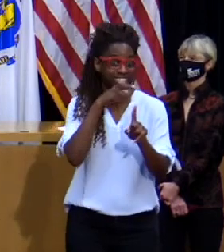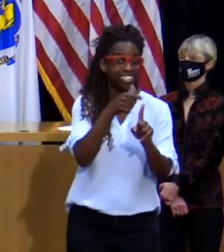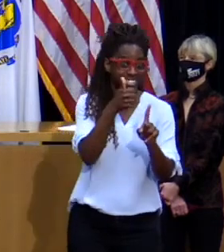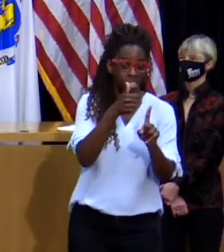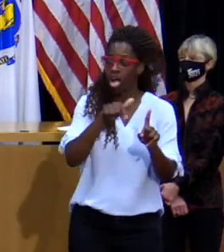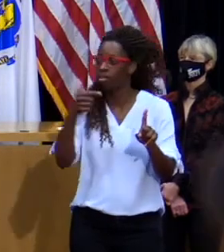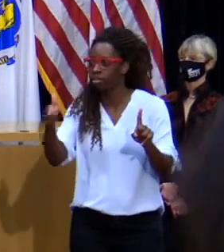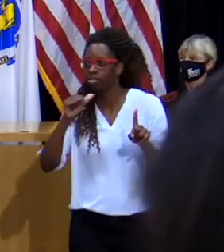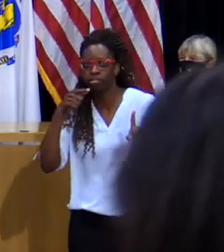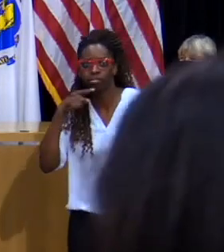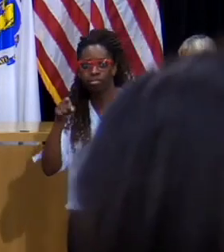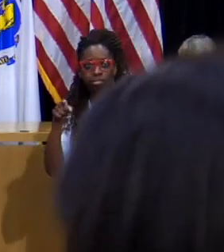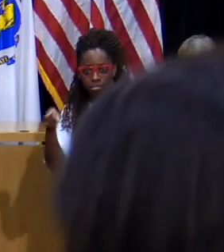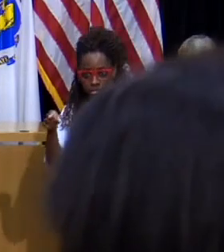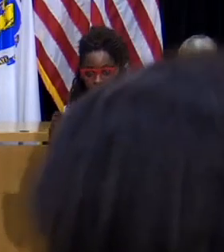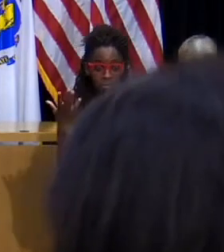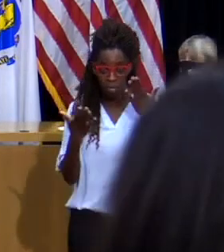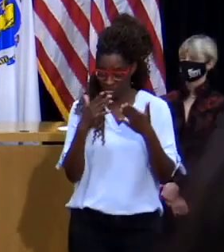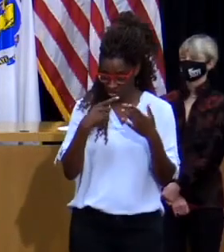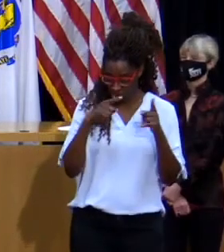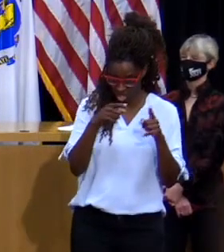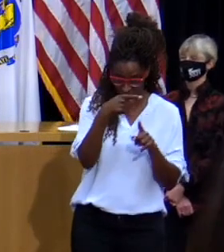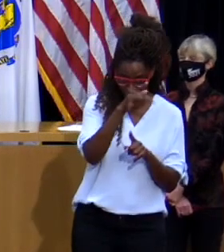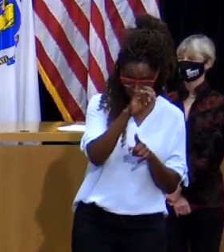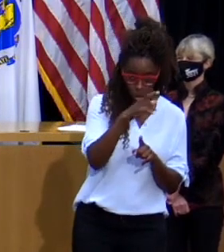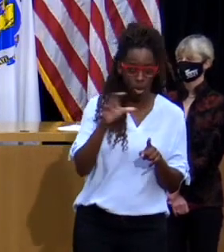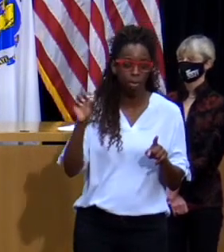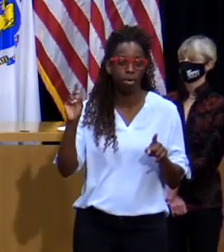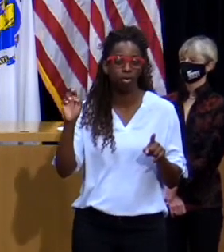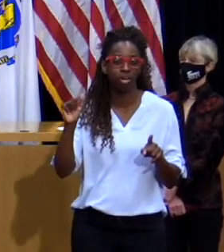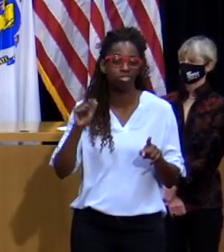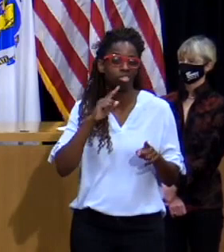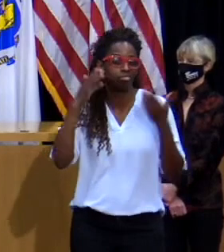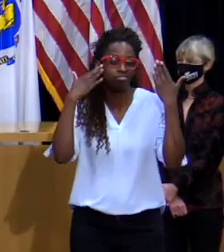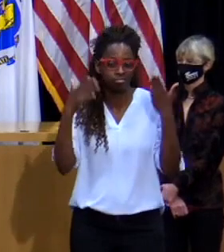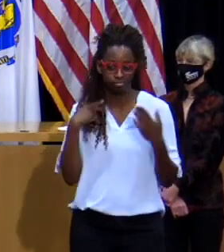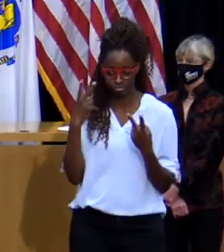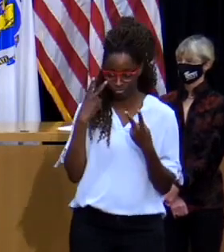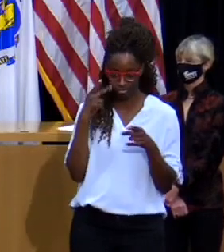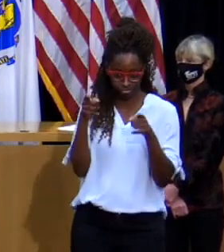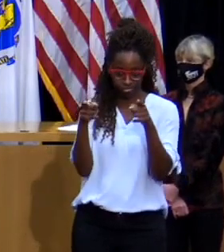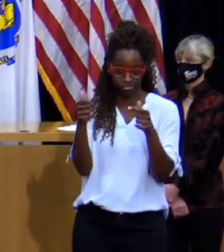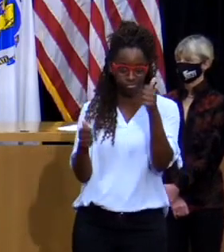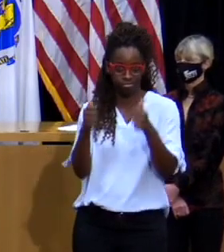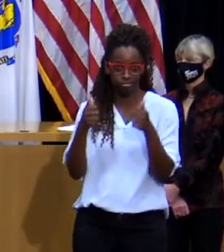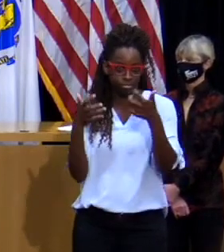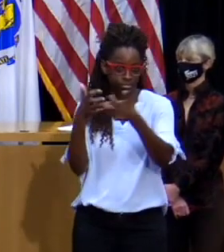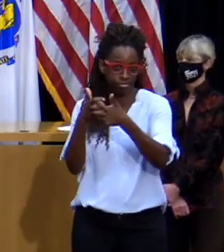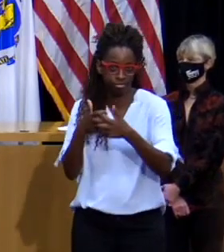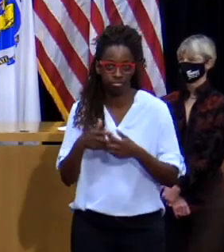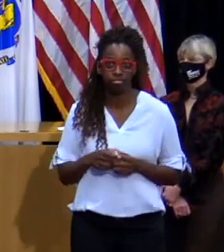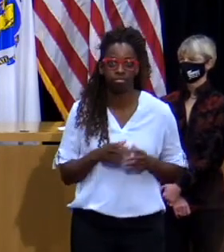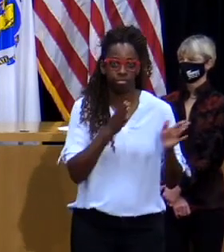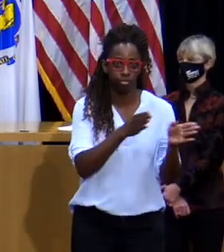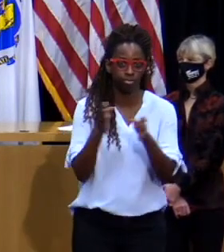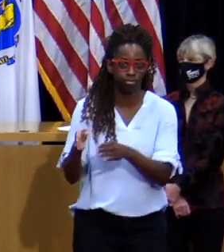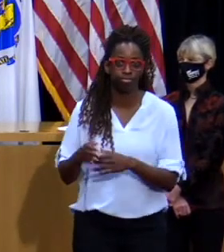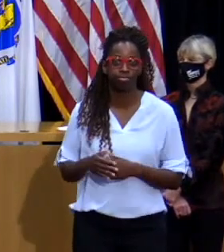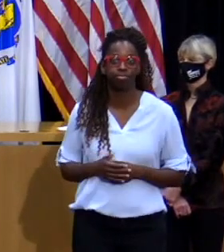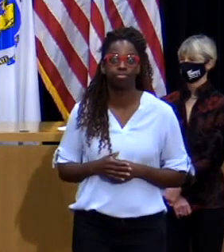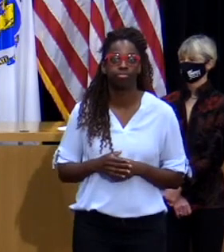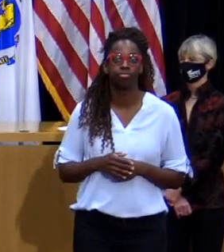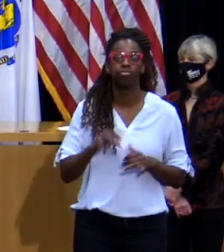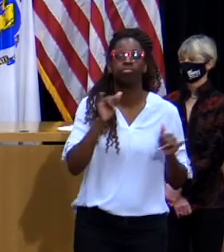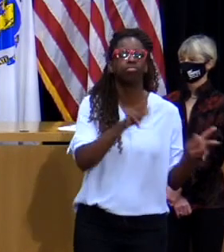again, we actually limit an enormous amount of death and disability in this country with flu vaccines that are certainly much less effective